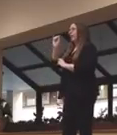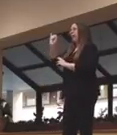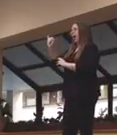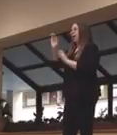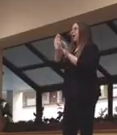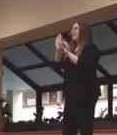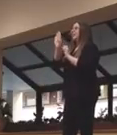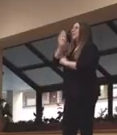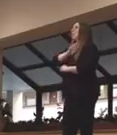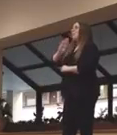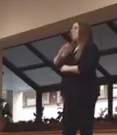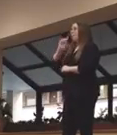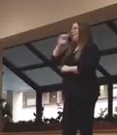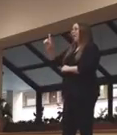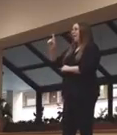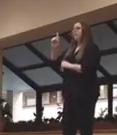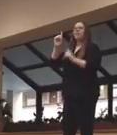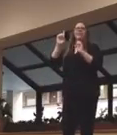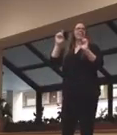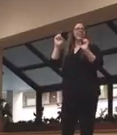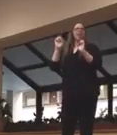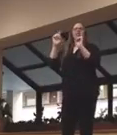I'm sorry, let me clarify. The BEI